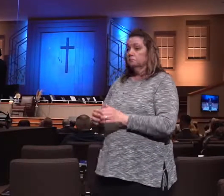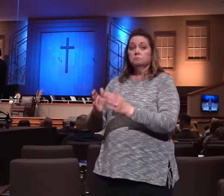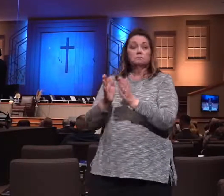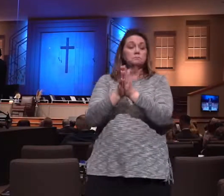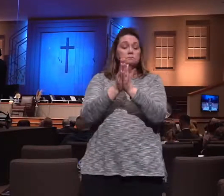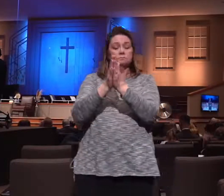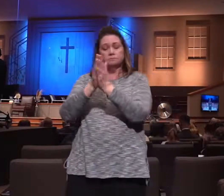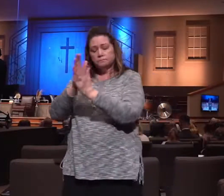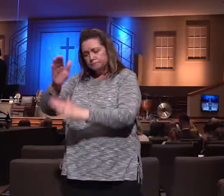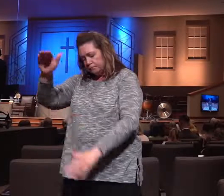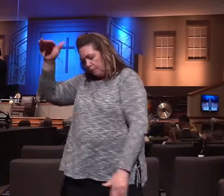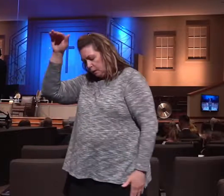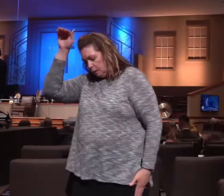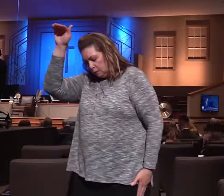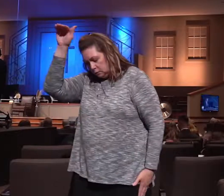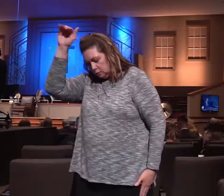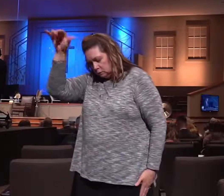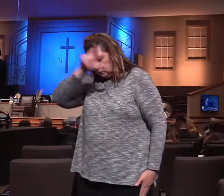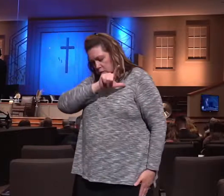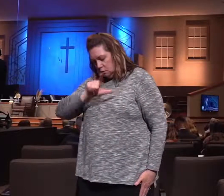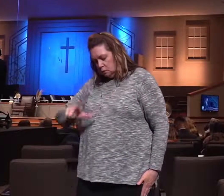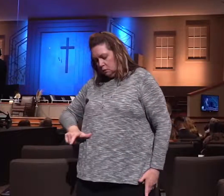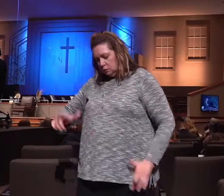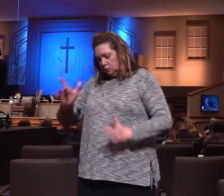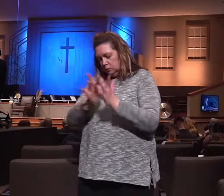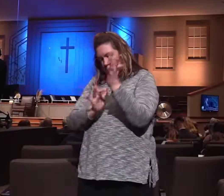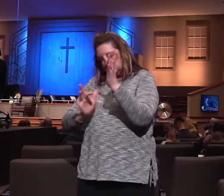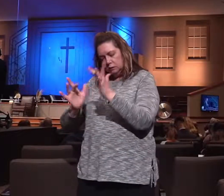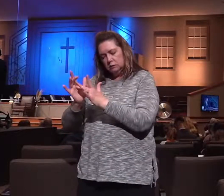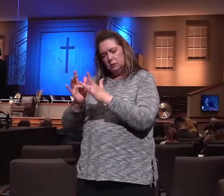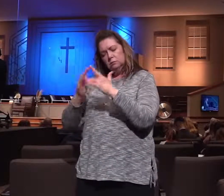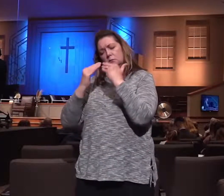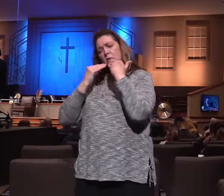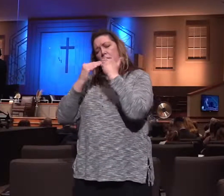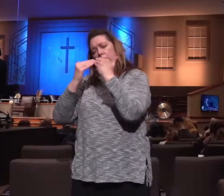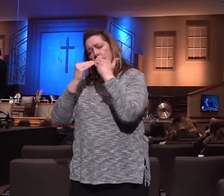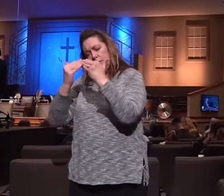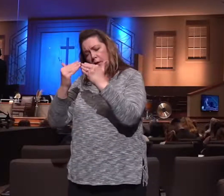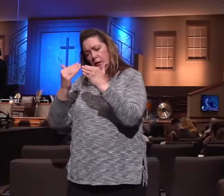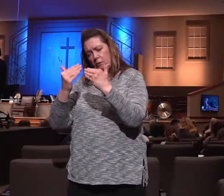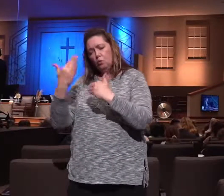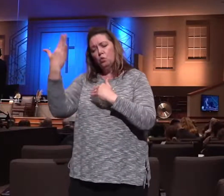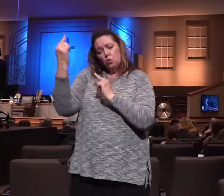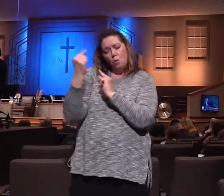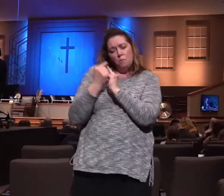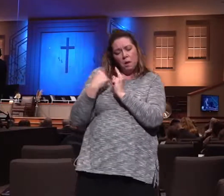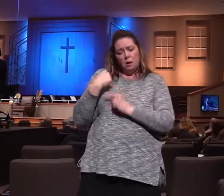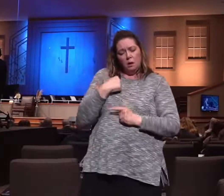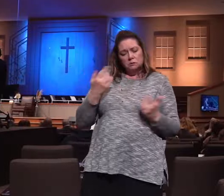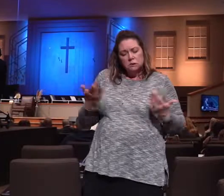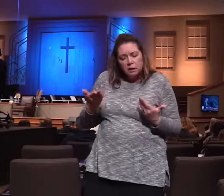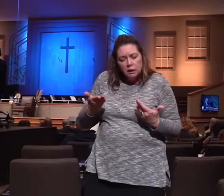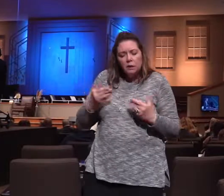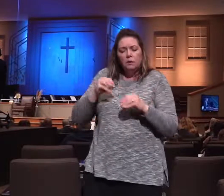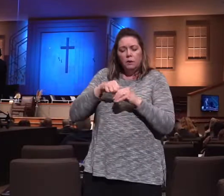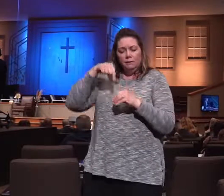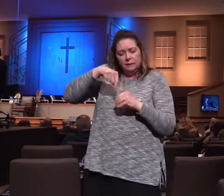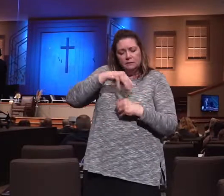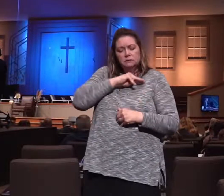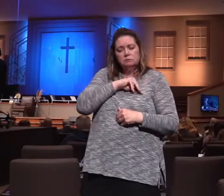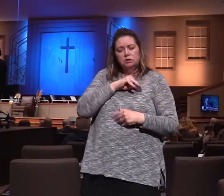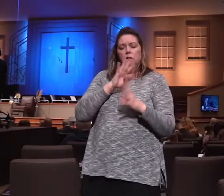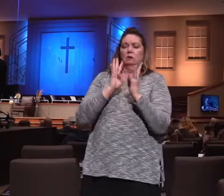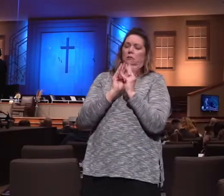Lord Jesus, we thank you for how you've met with us in our World Impact Missions Conference. Lord, we think of